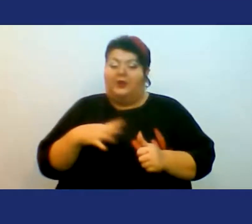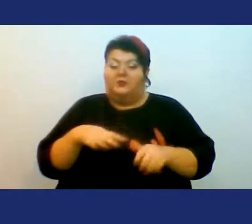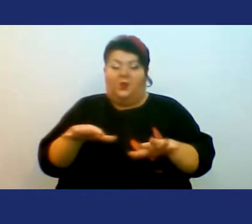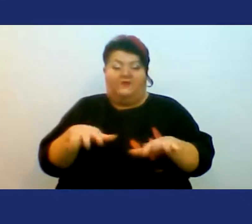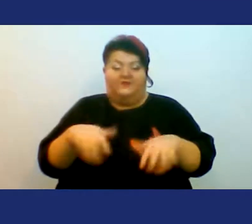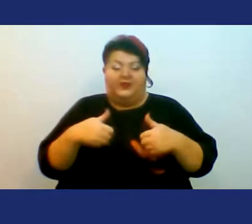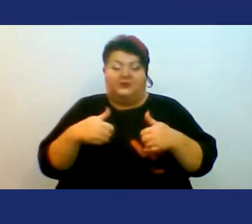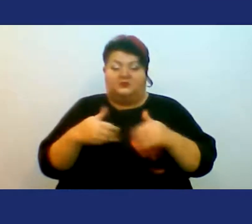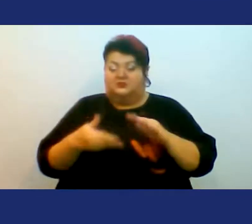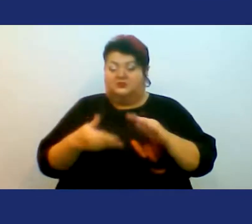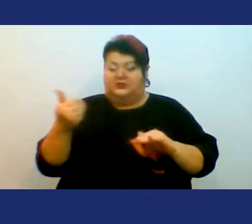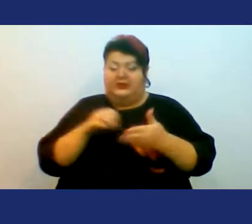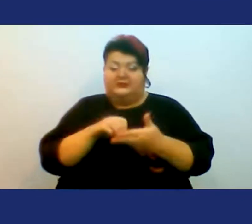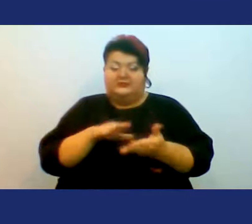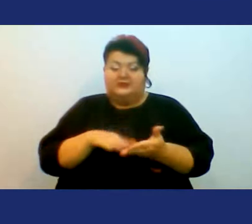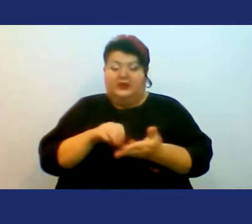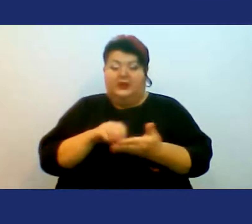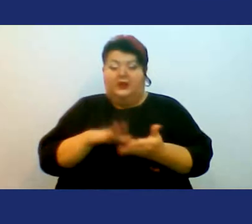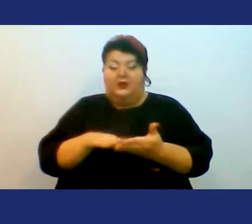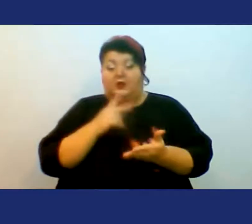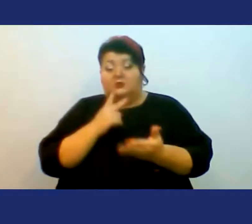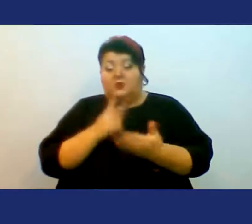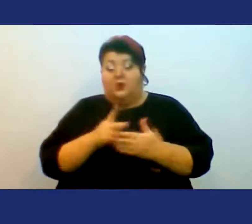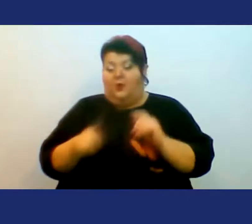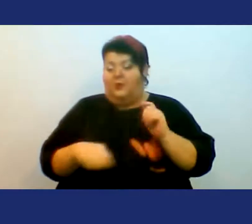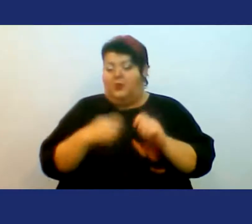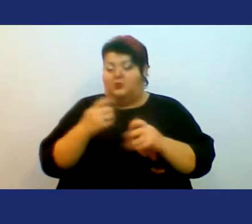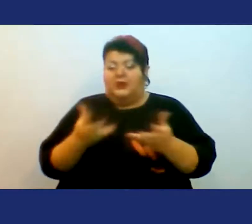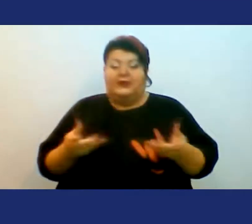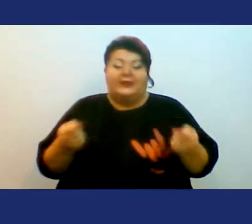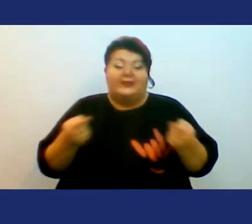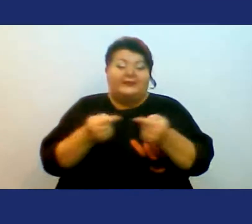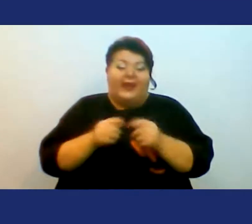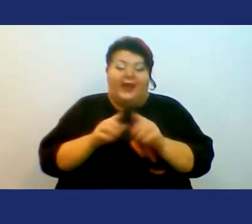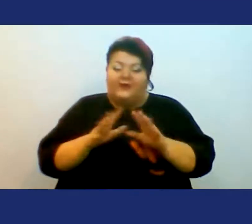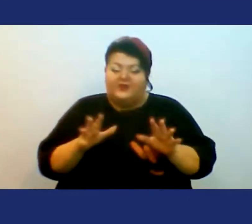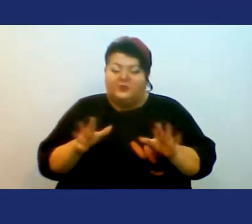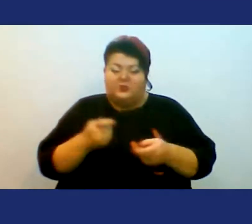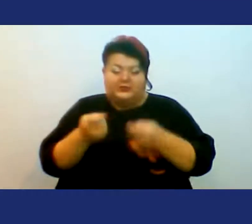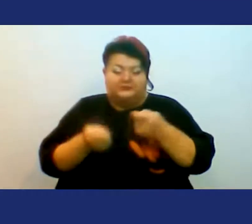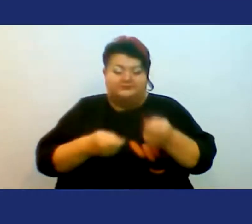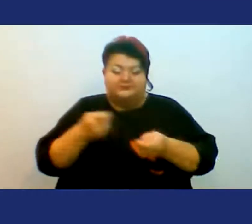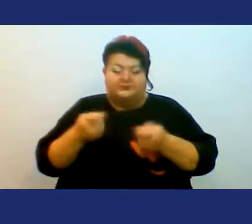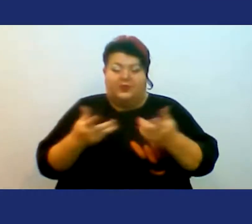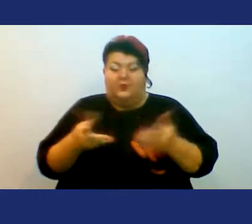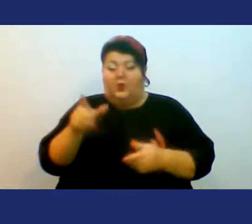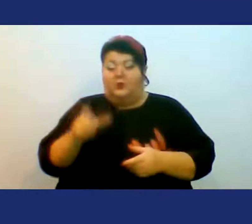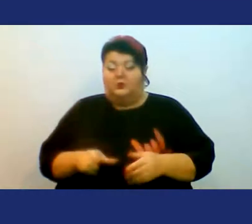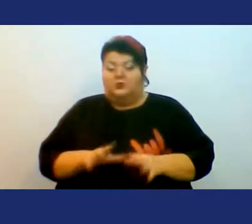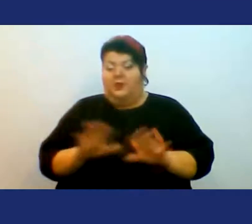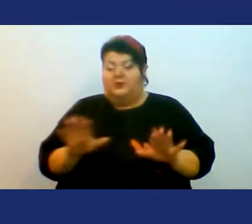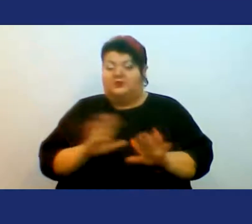that person is no longer in that constituency, or that that person may have died, or for other reasons.